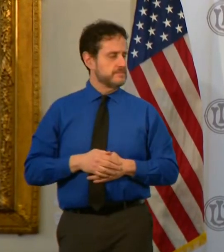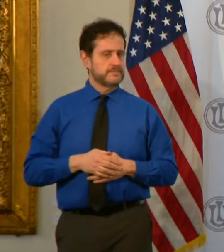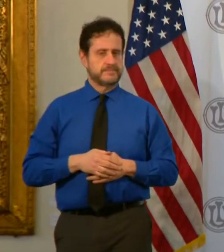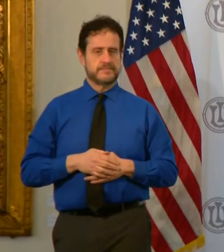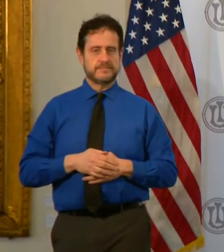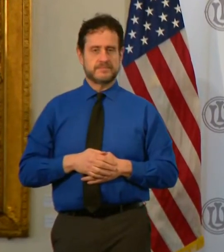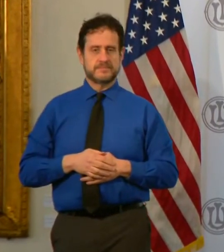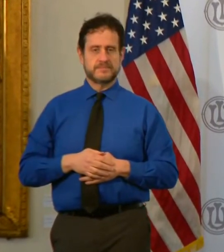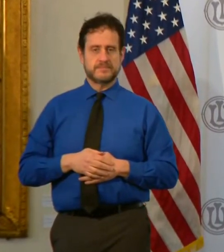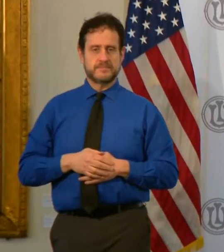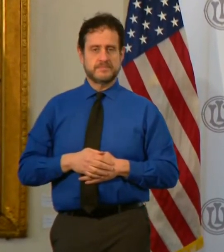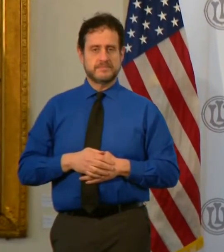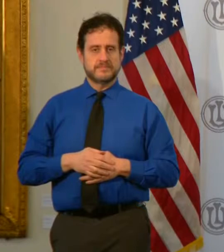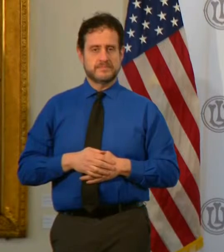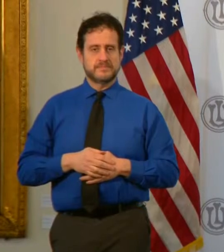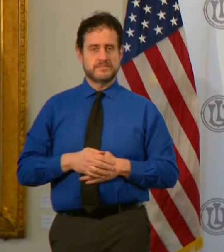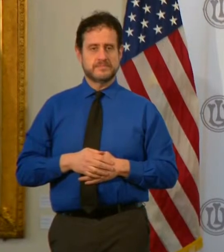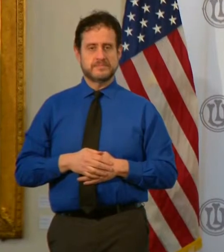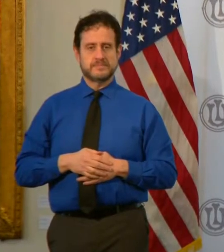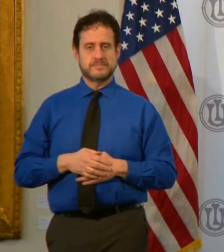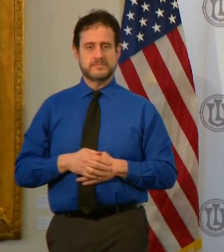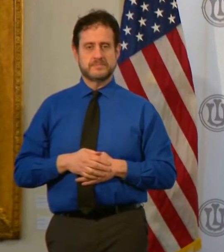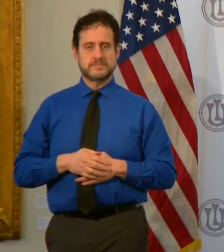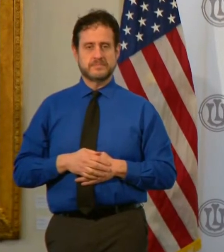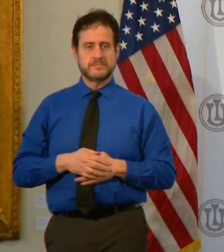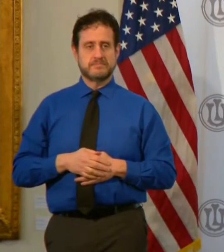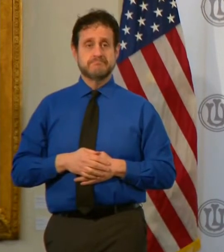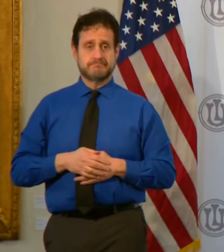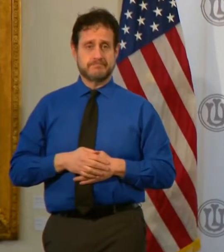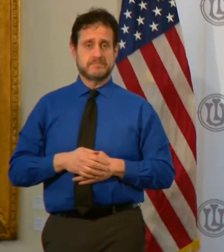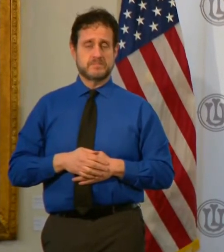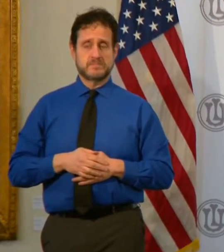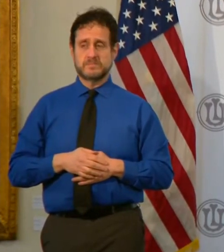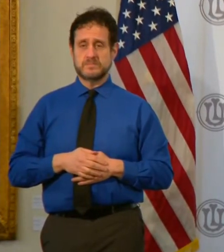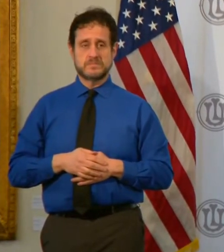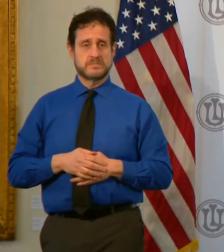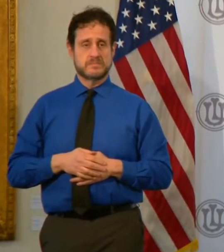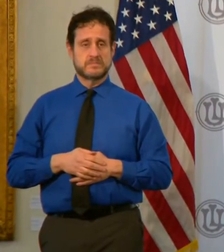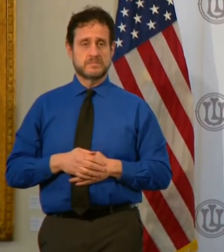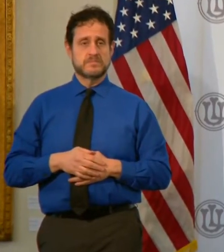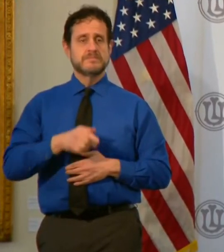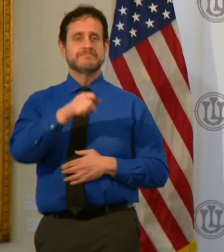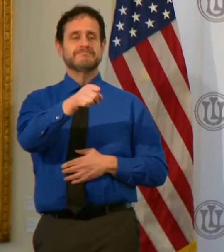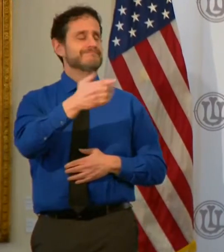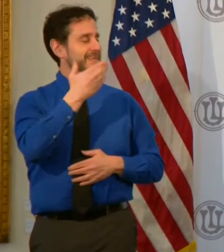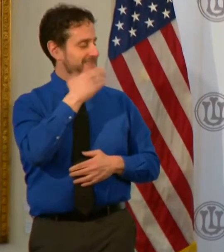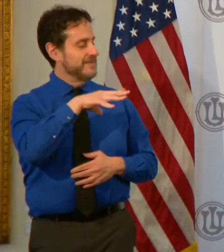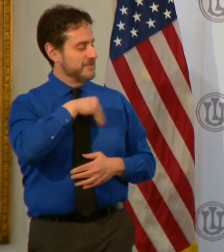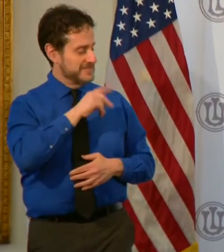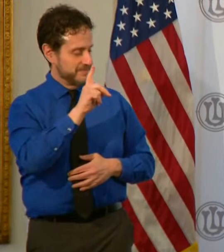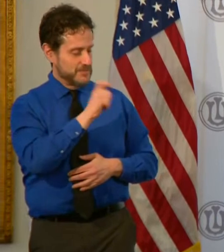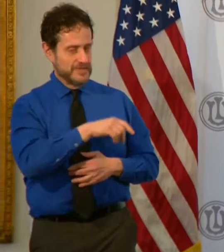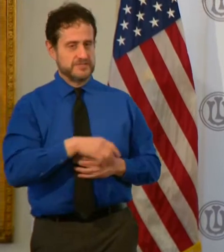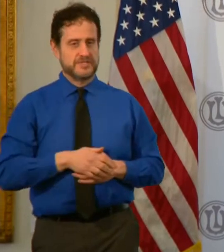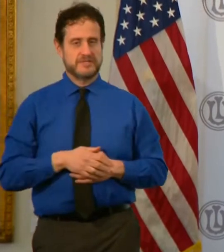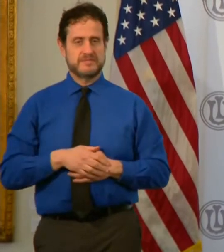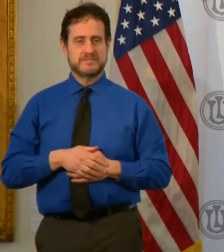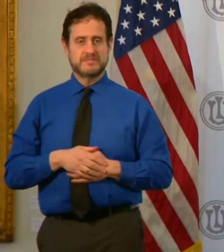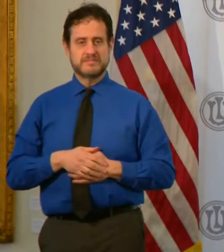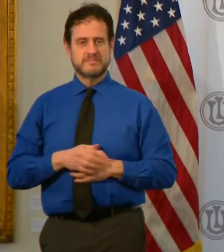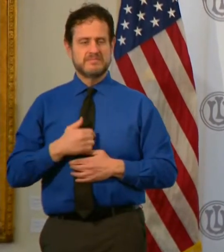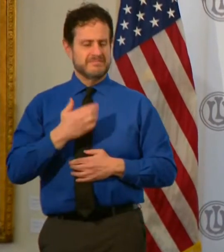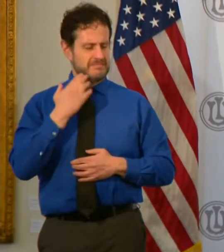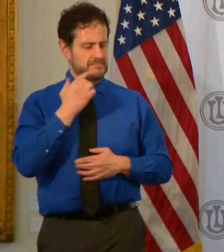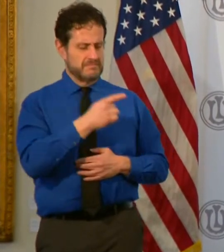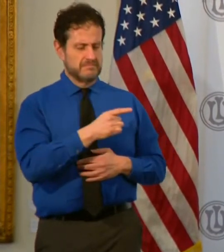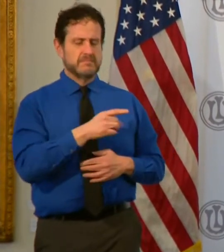Go ahead. No, that's fine. No, go ahead. Thanks for taking our questions. Of course. I know that you've spoken